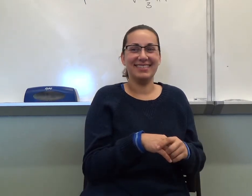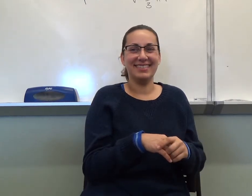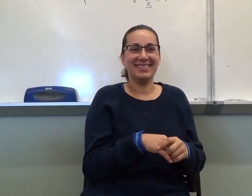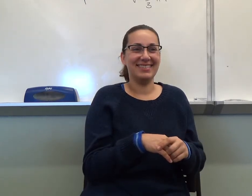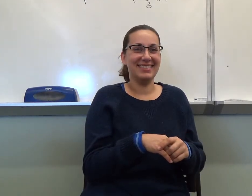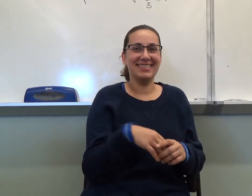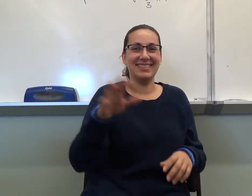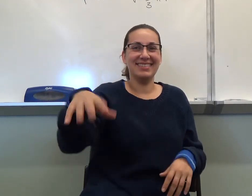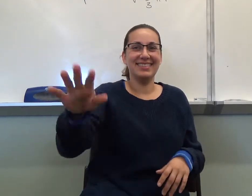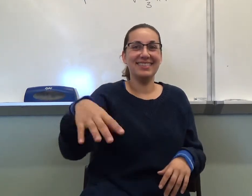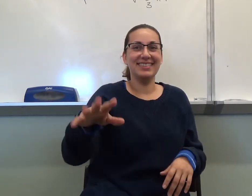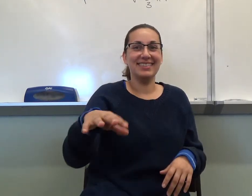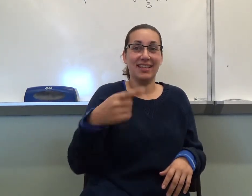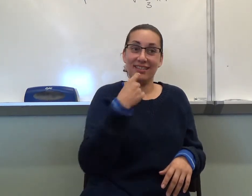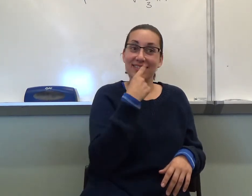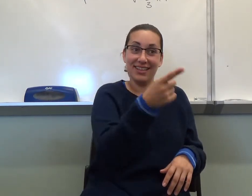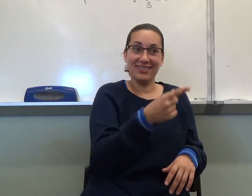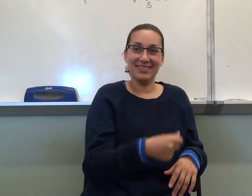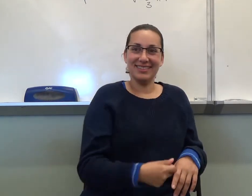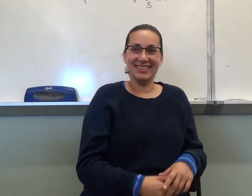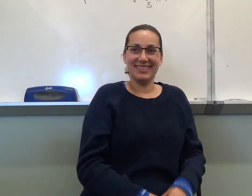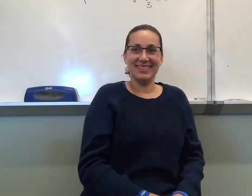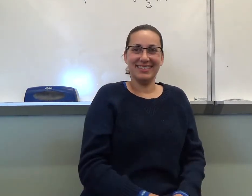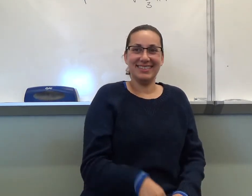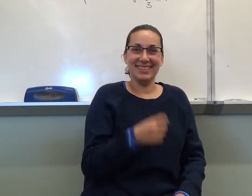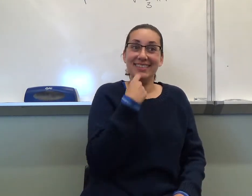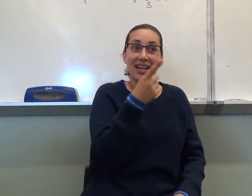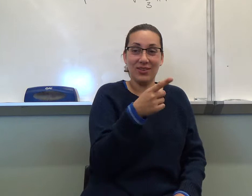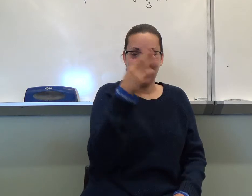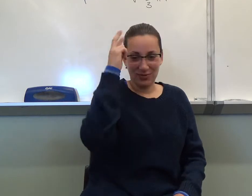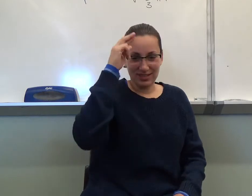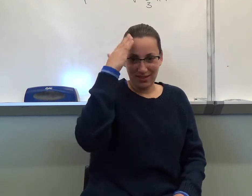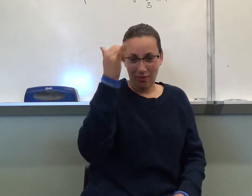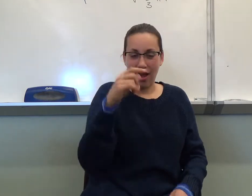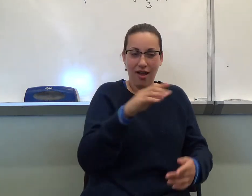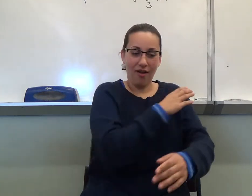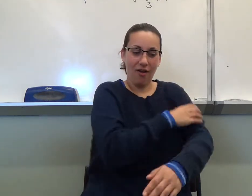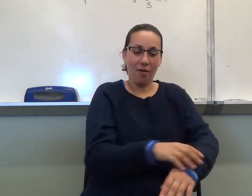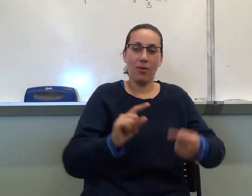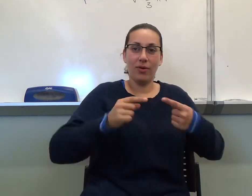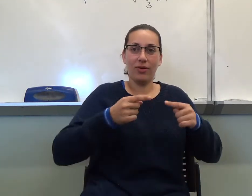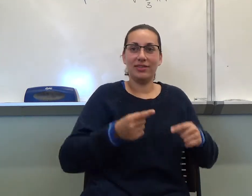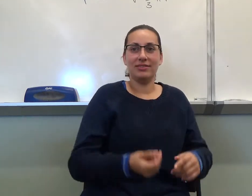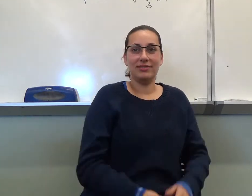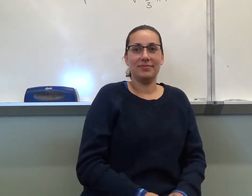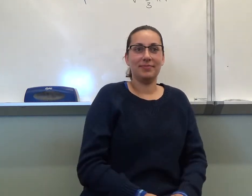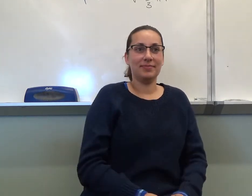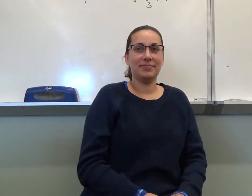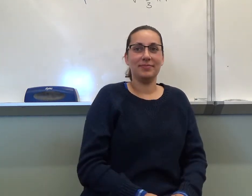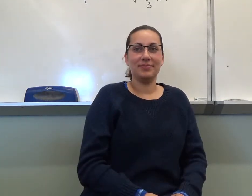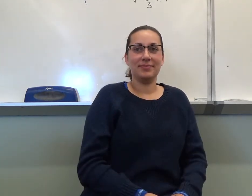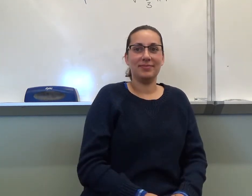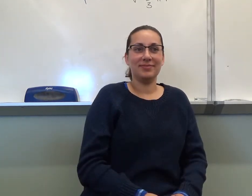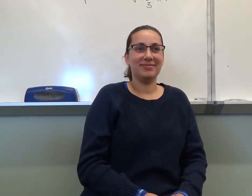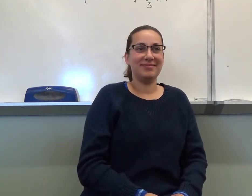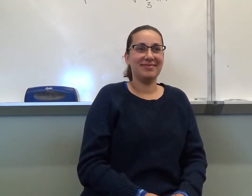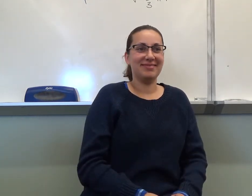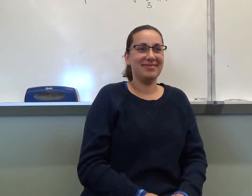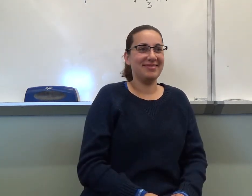and rows, you form these little sub boxes, and those smaller boxes are where you put the actual numbers,